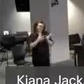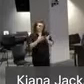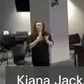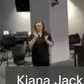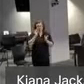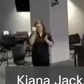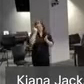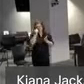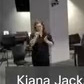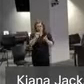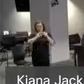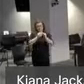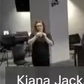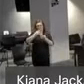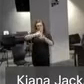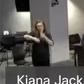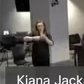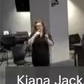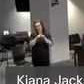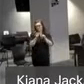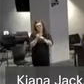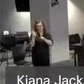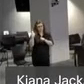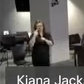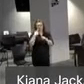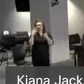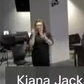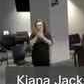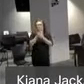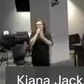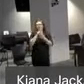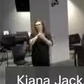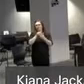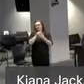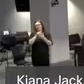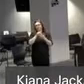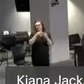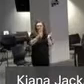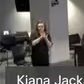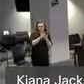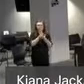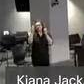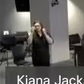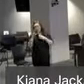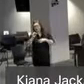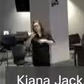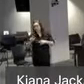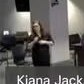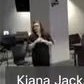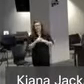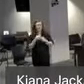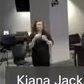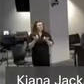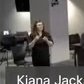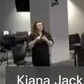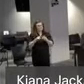that were approved last year for the teachers and public school employees plans. At this point, I would pause to take any questions,